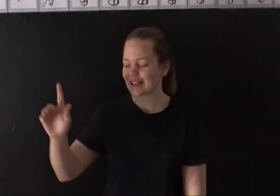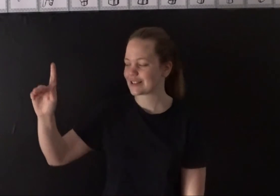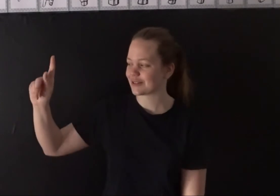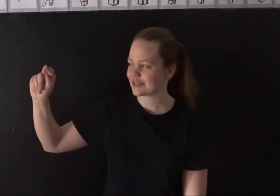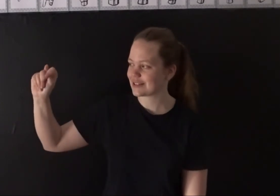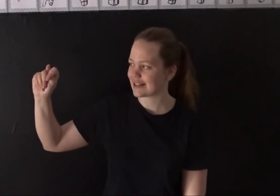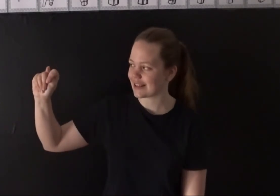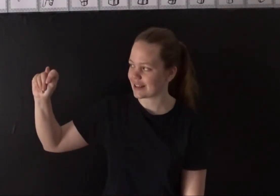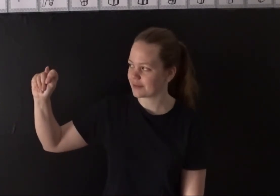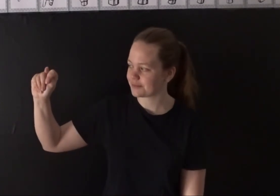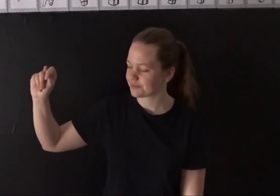So